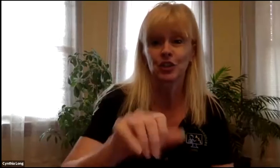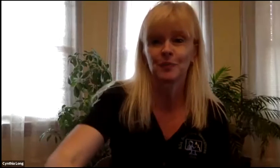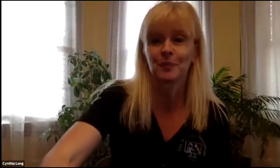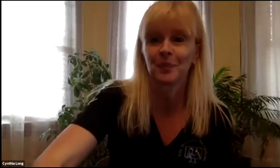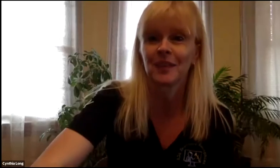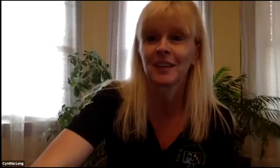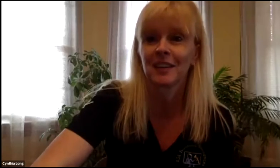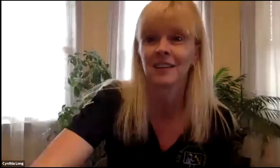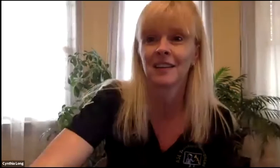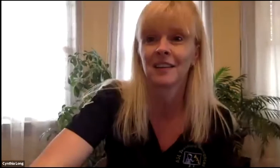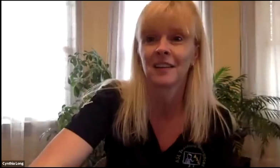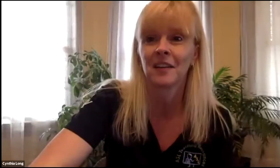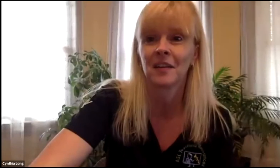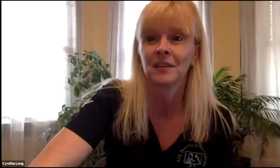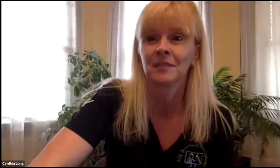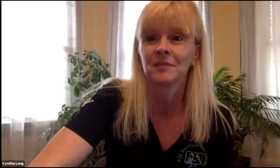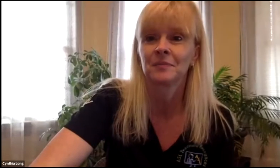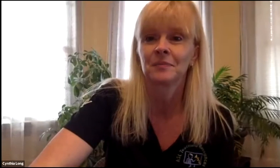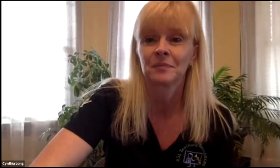your answer.